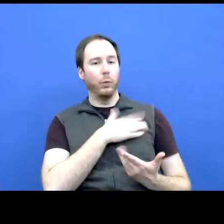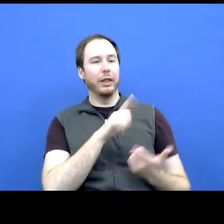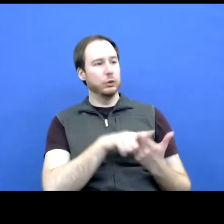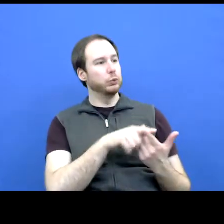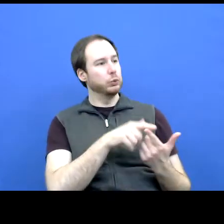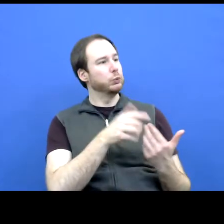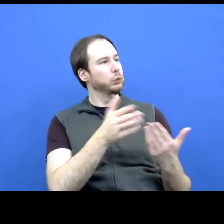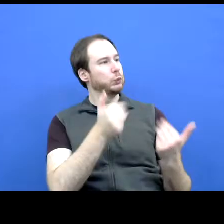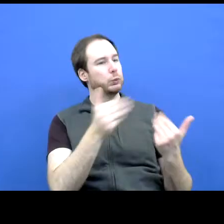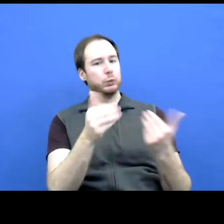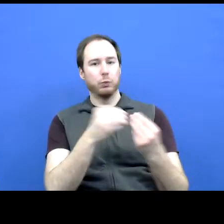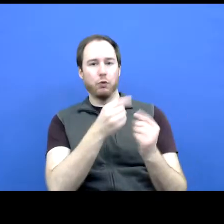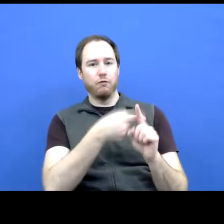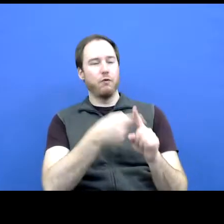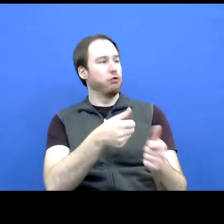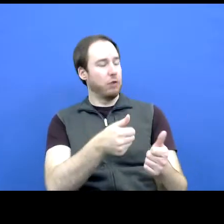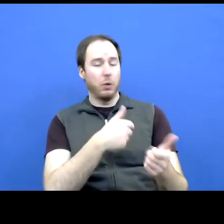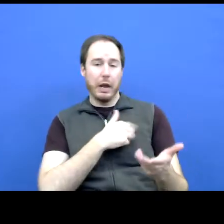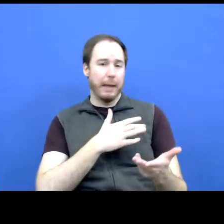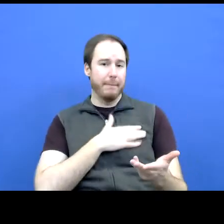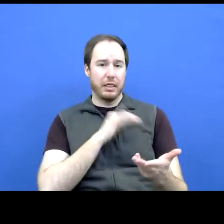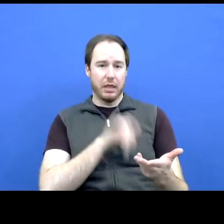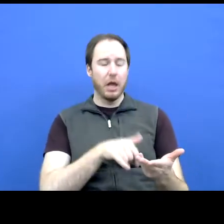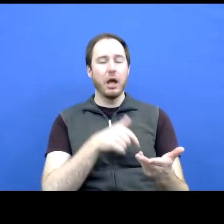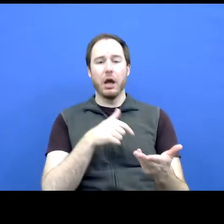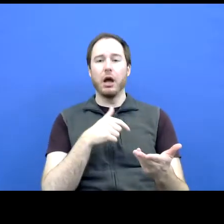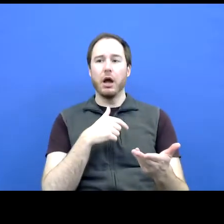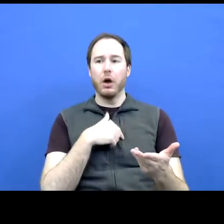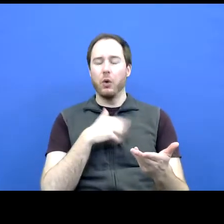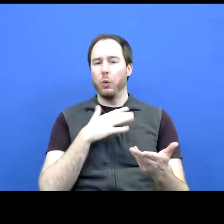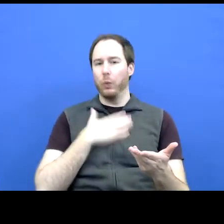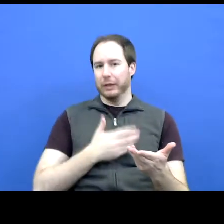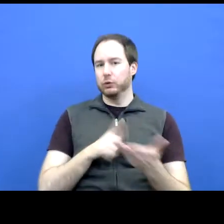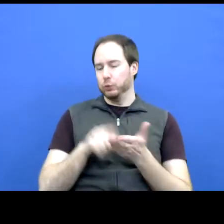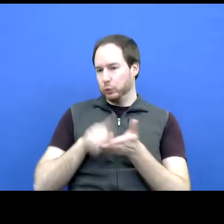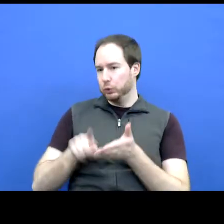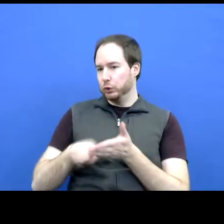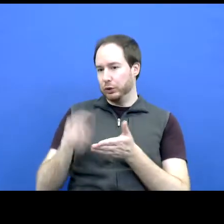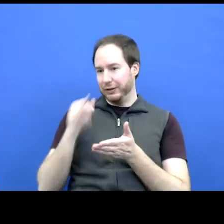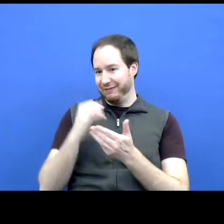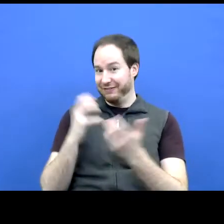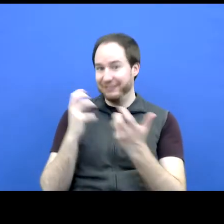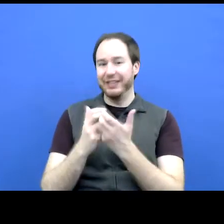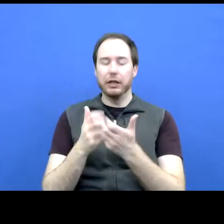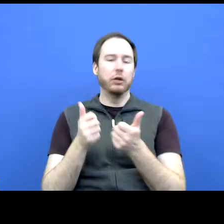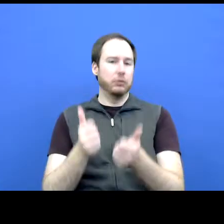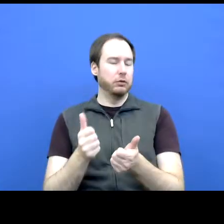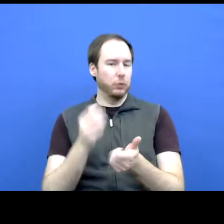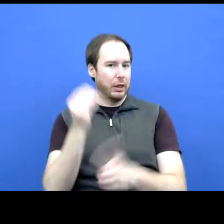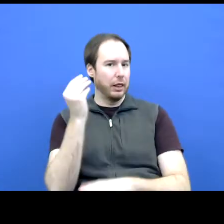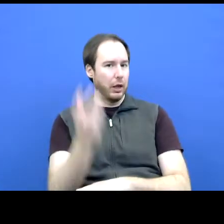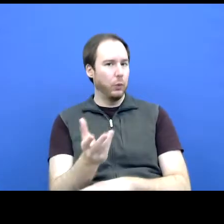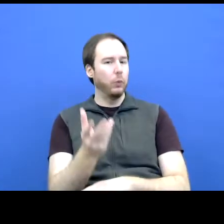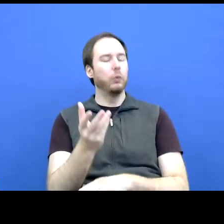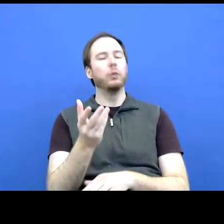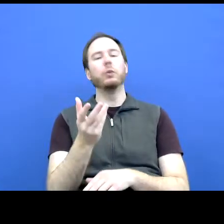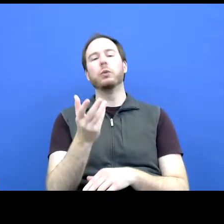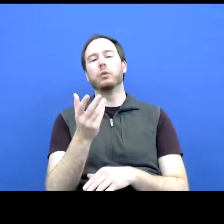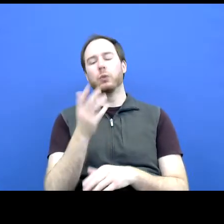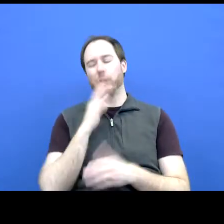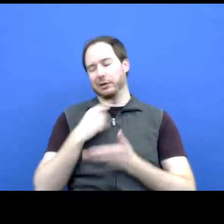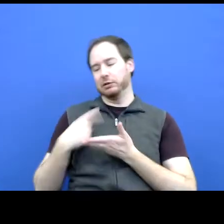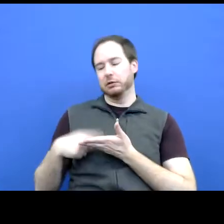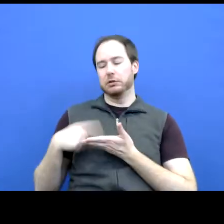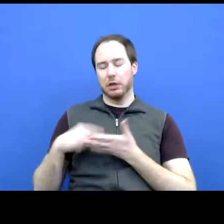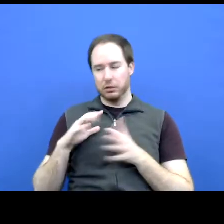doing stuff, and like I said, we'll see whether this fits, and have some discussion